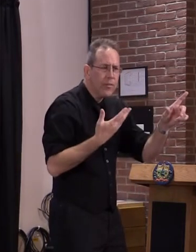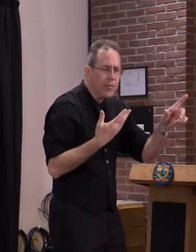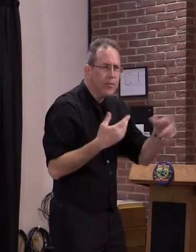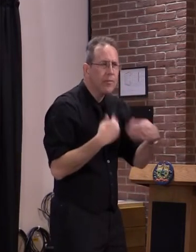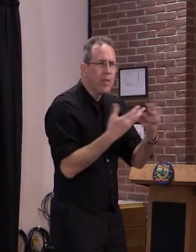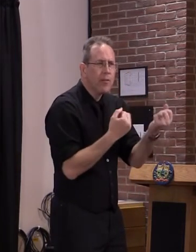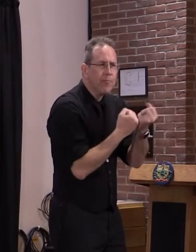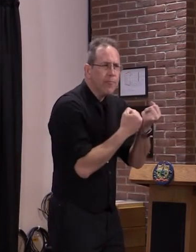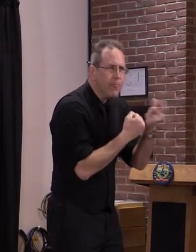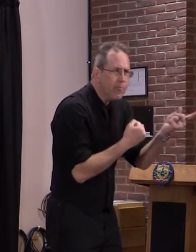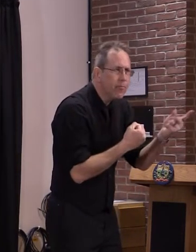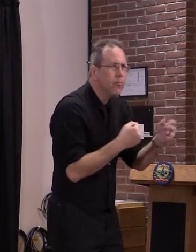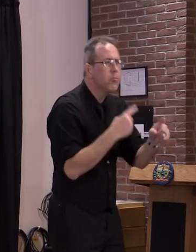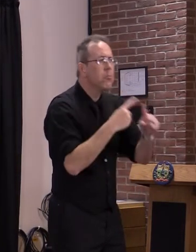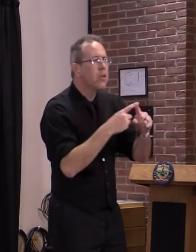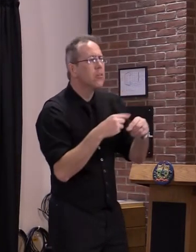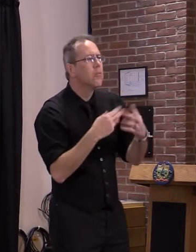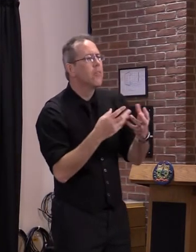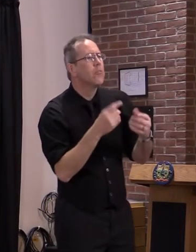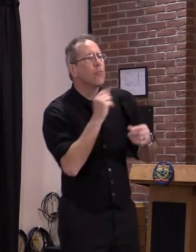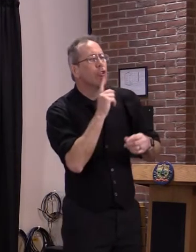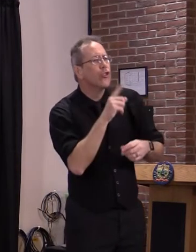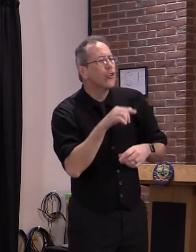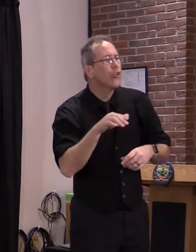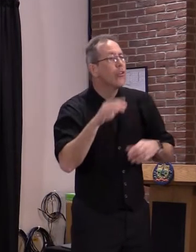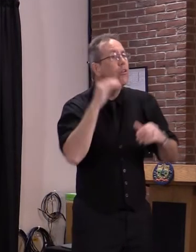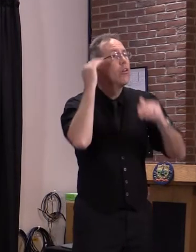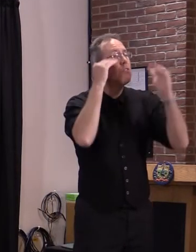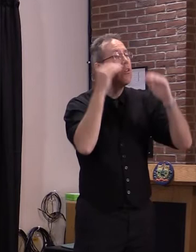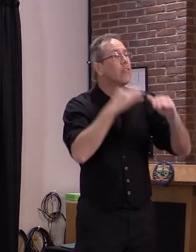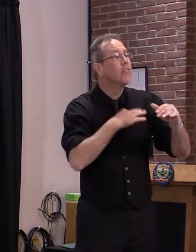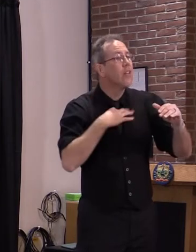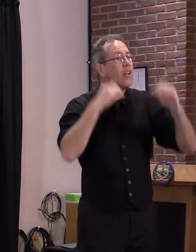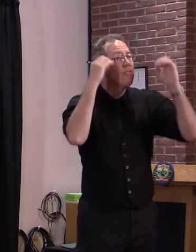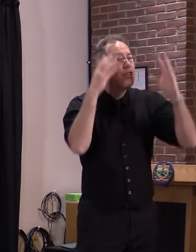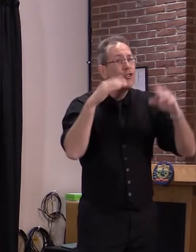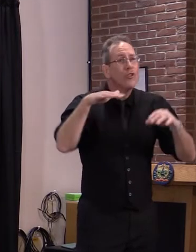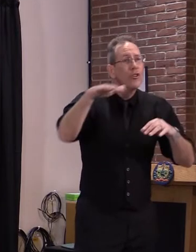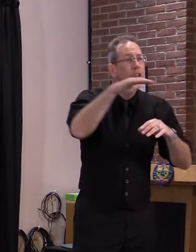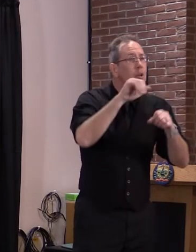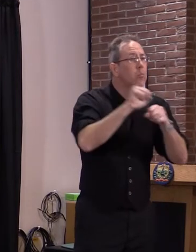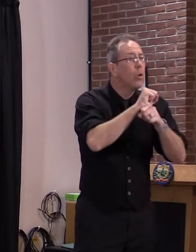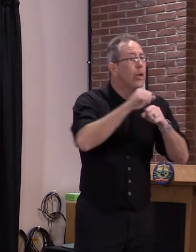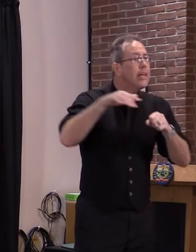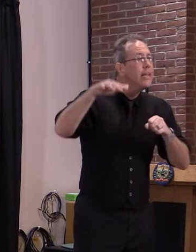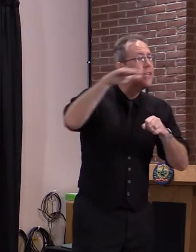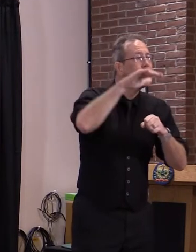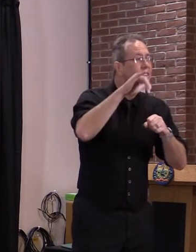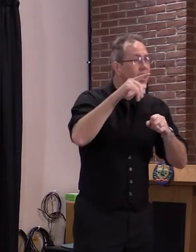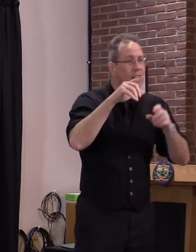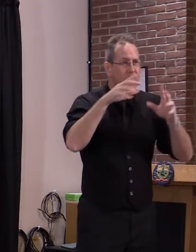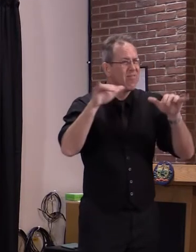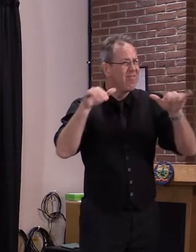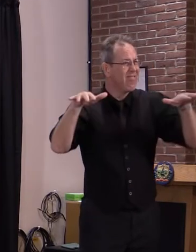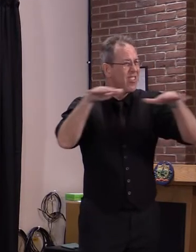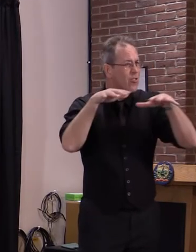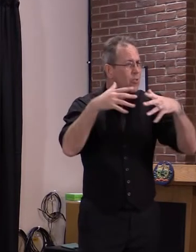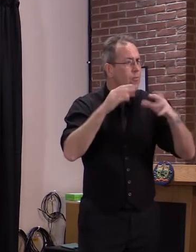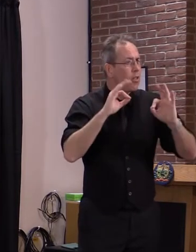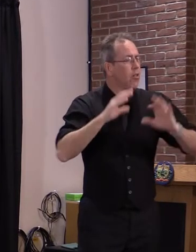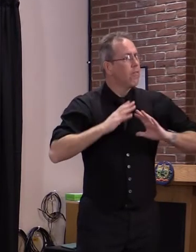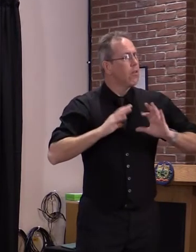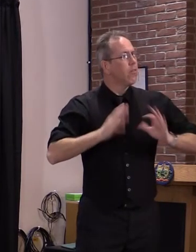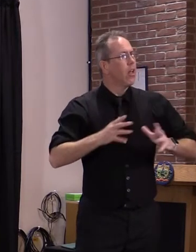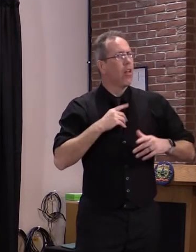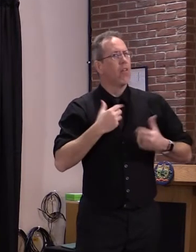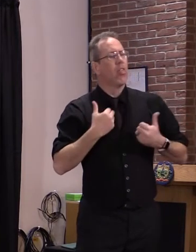on staff well-being, because we need our staff teachers fully able to do the work that they're so great at doing on